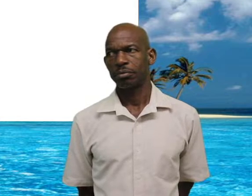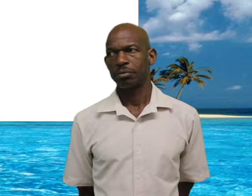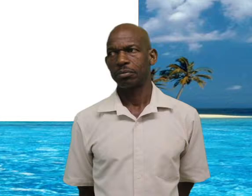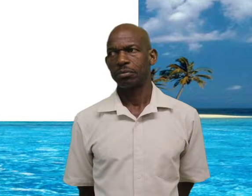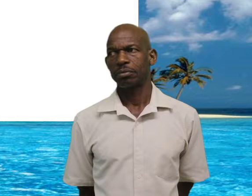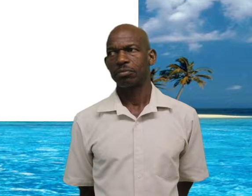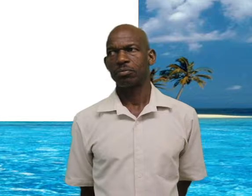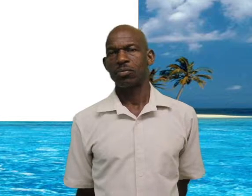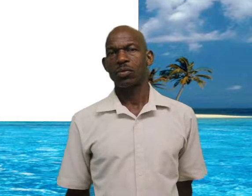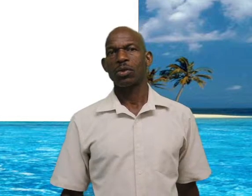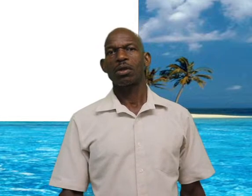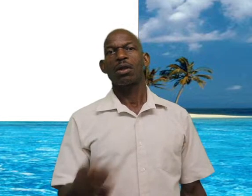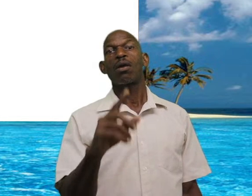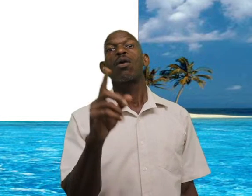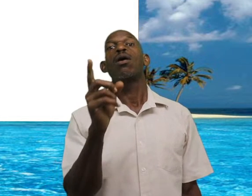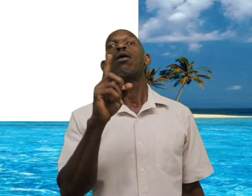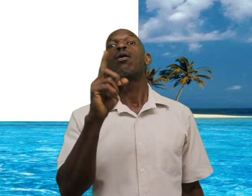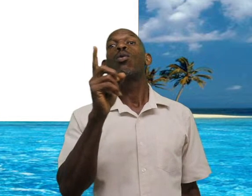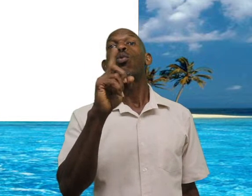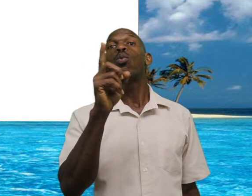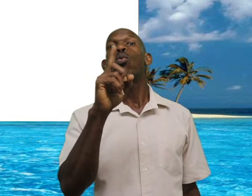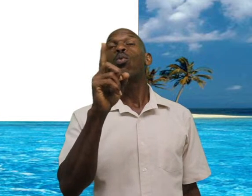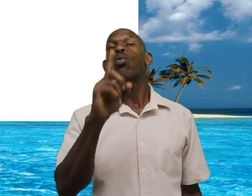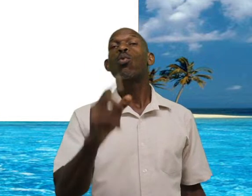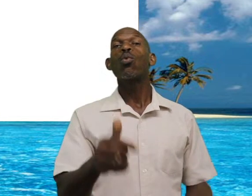Now tell me whether it is singular or plural.